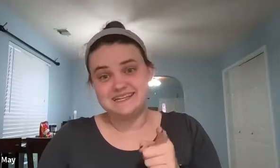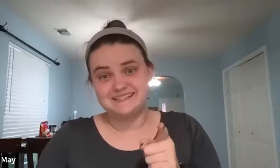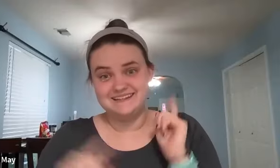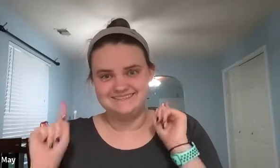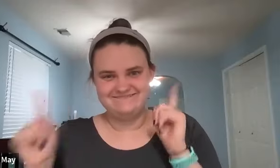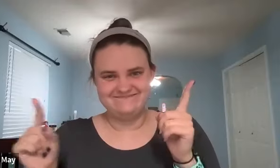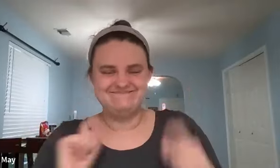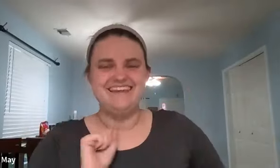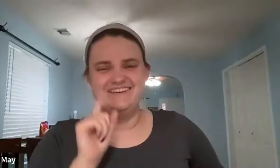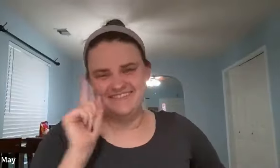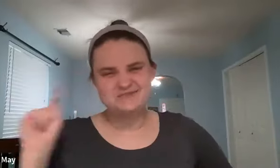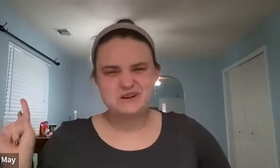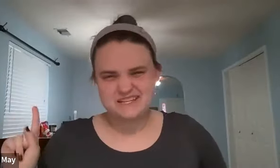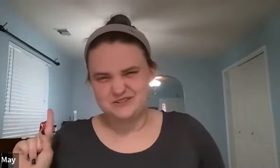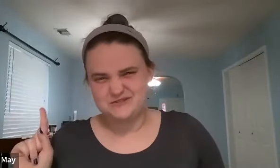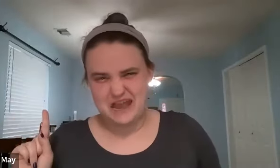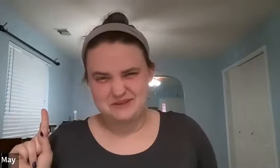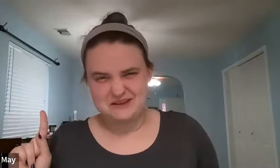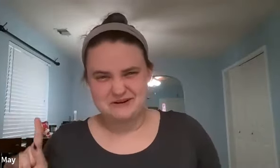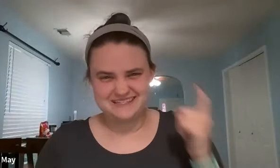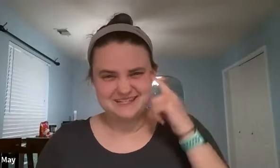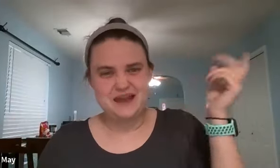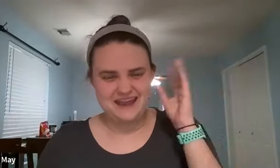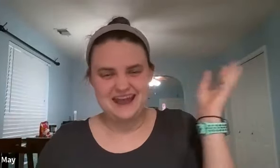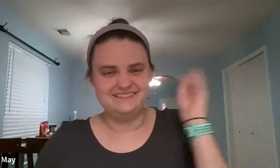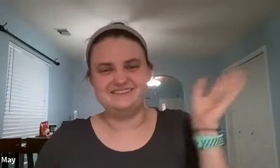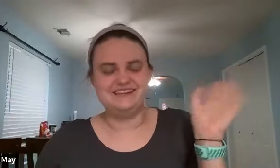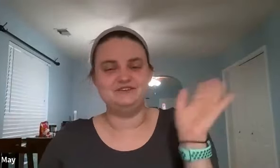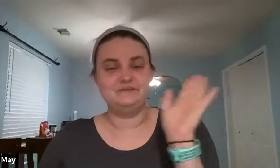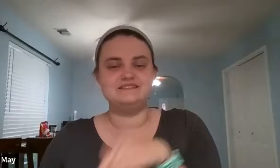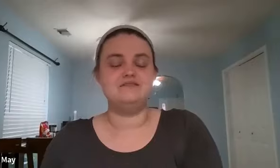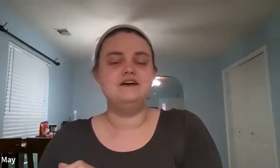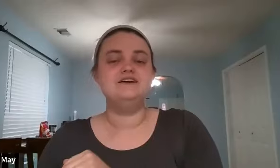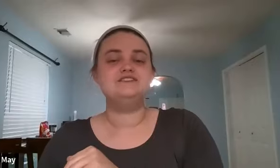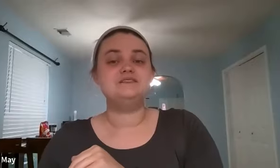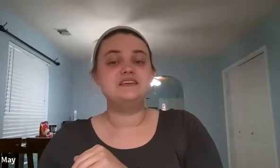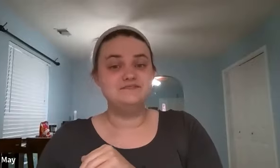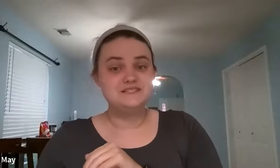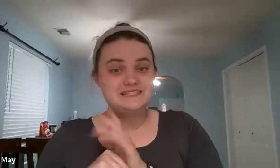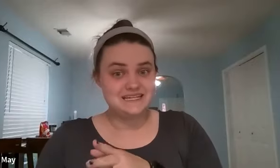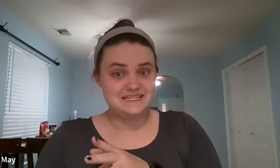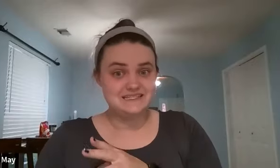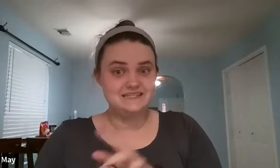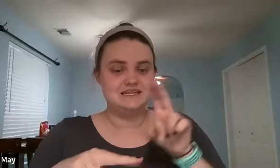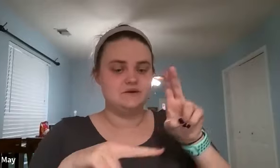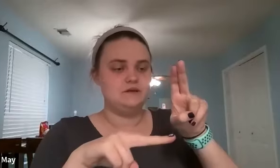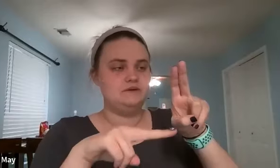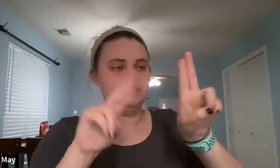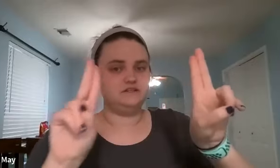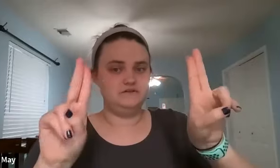sit. That's one of my students' vocabulary words. That's why I kind of had a little giggle to myself. So the sign for sit is going to be two